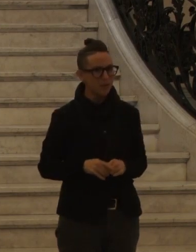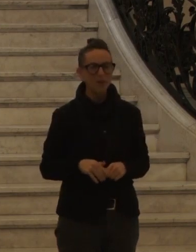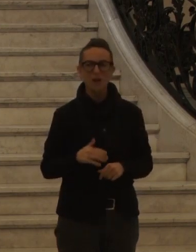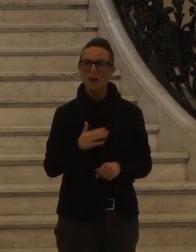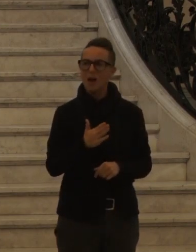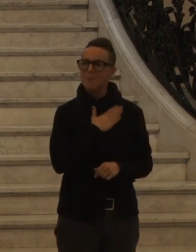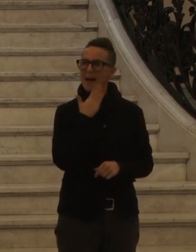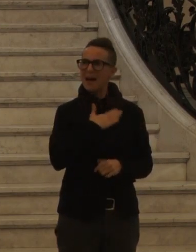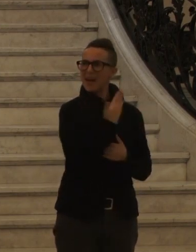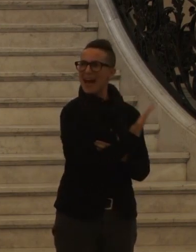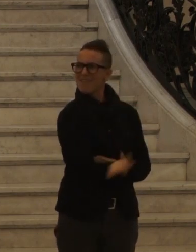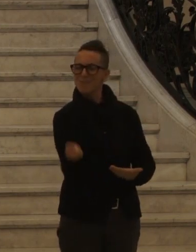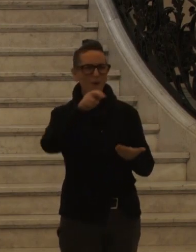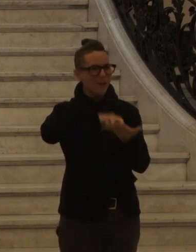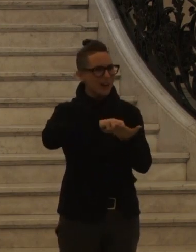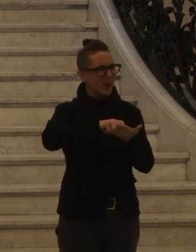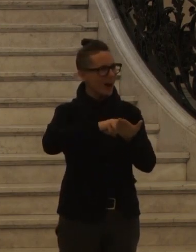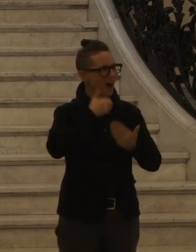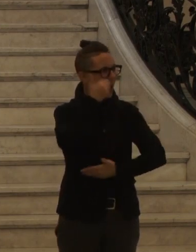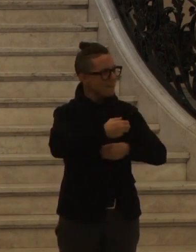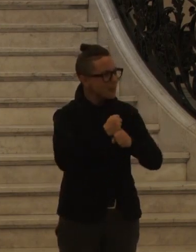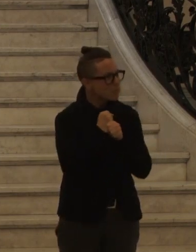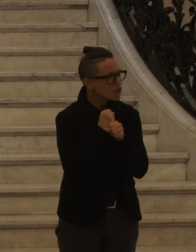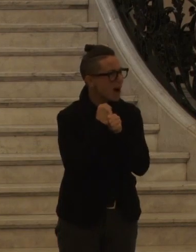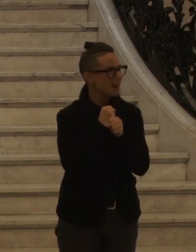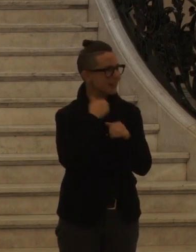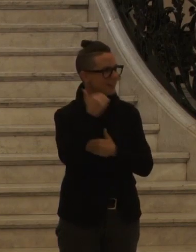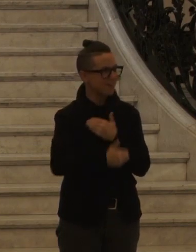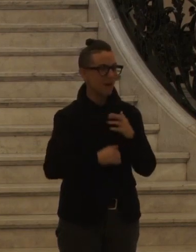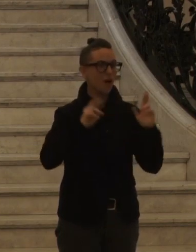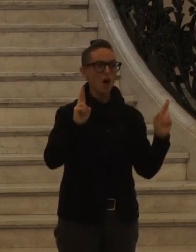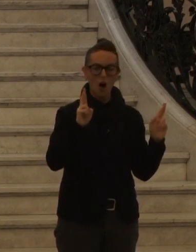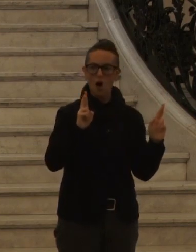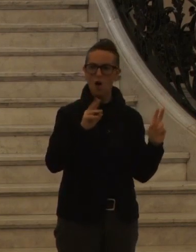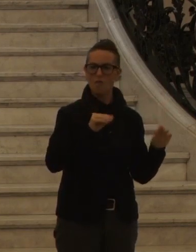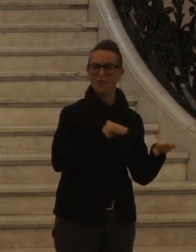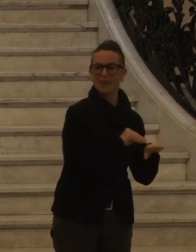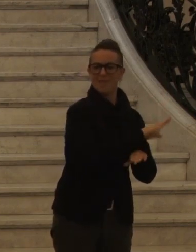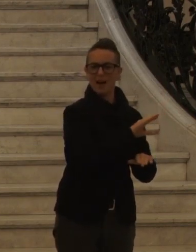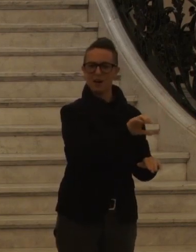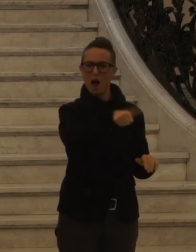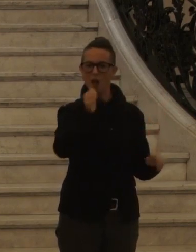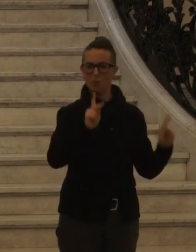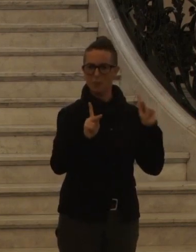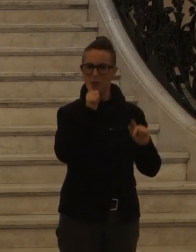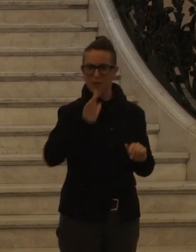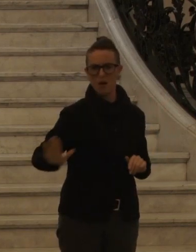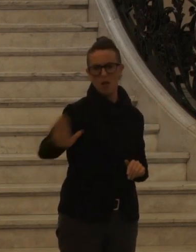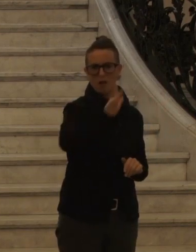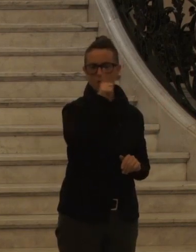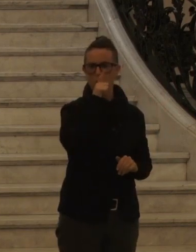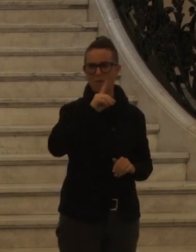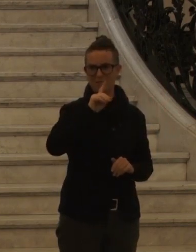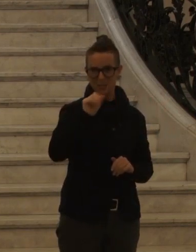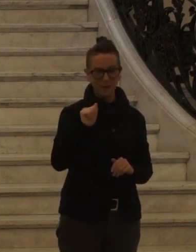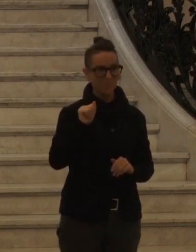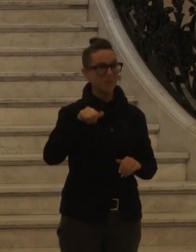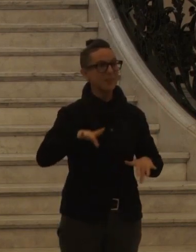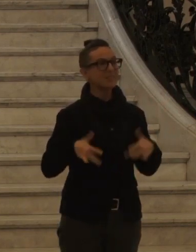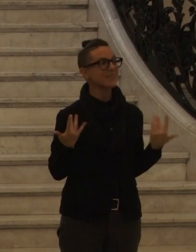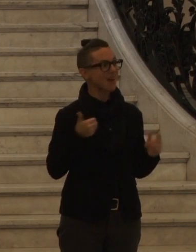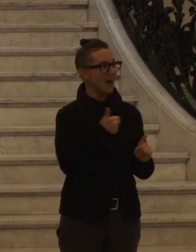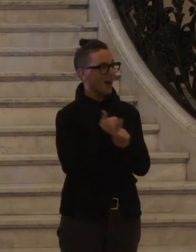happy to get up and work every day and be productive and hopefully also make a difference in the lives of people with disabilities. So this event